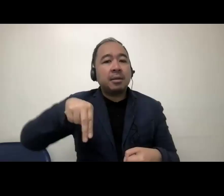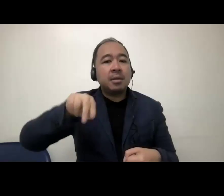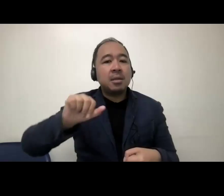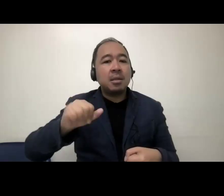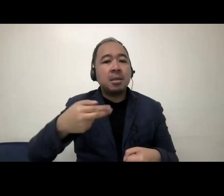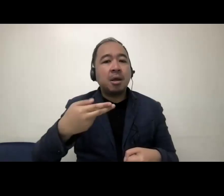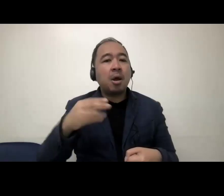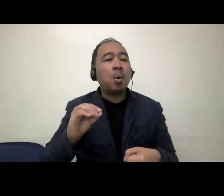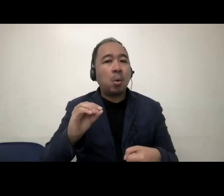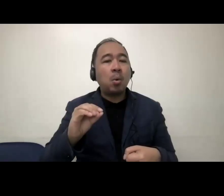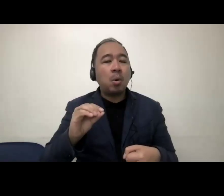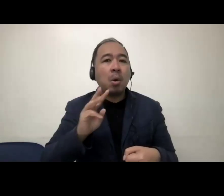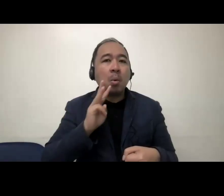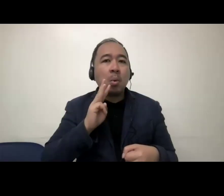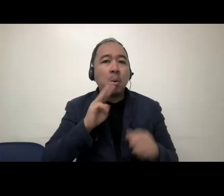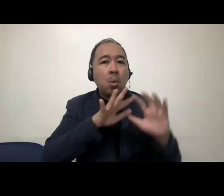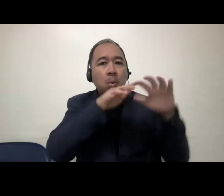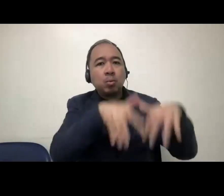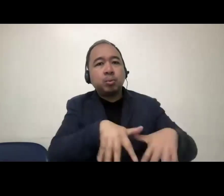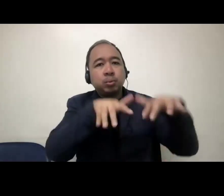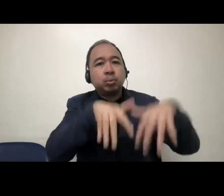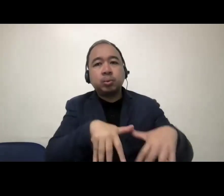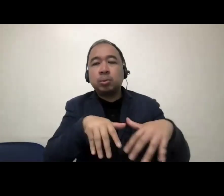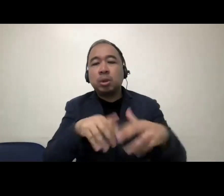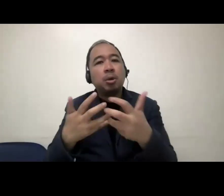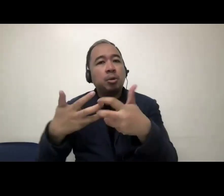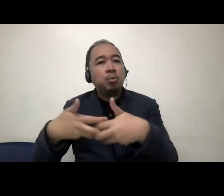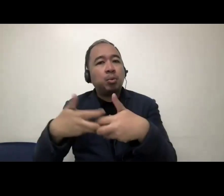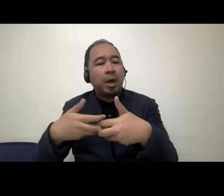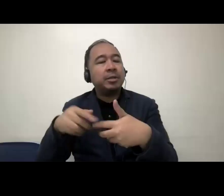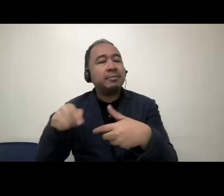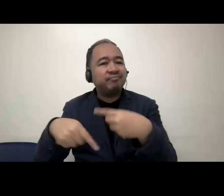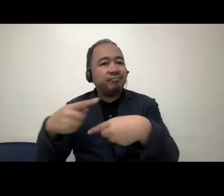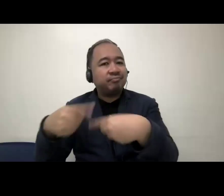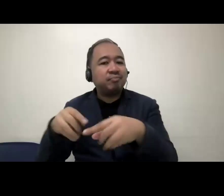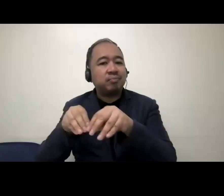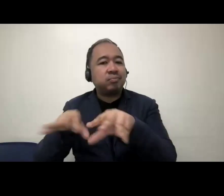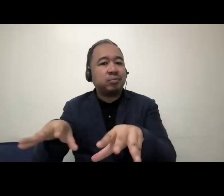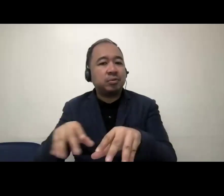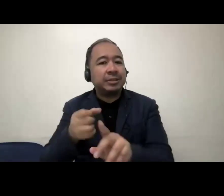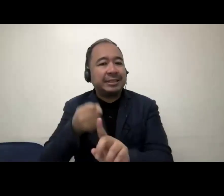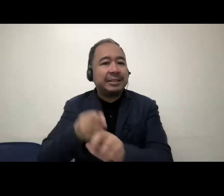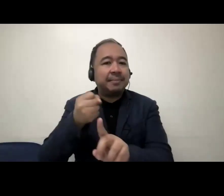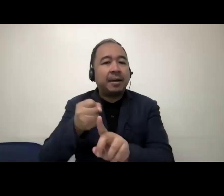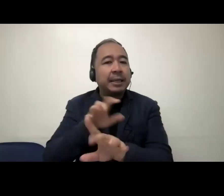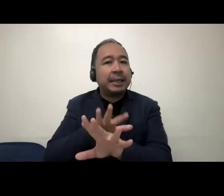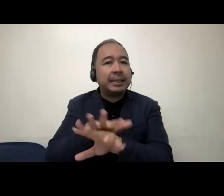impacted by indigenous community. And I want to